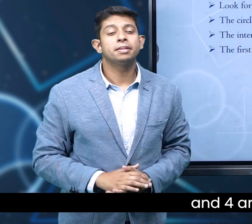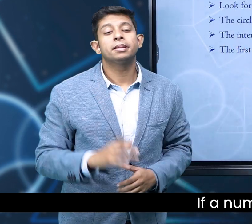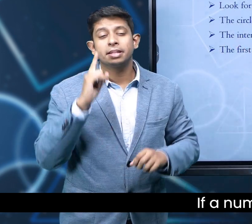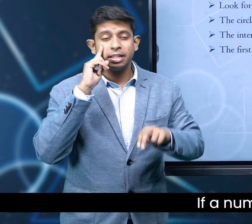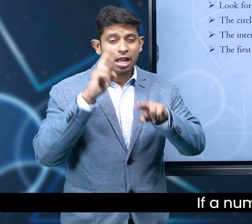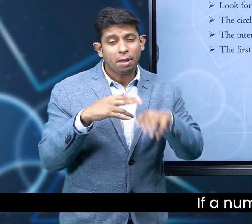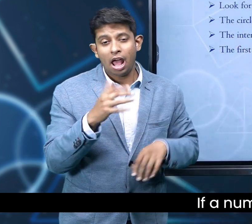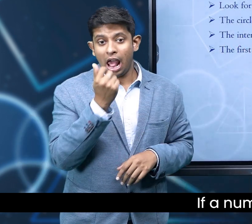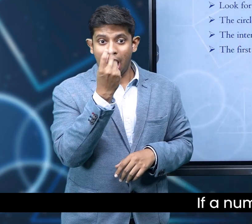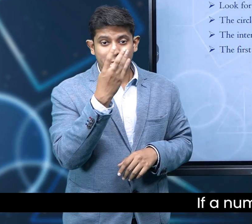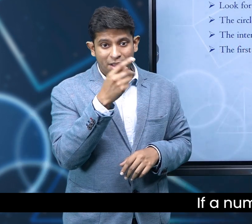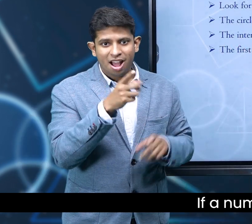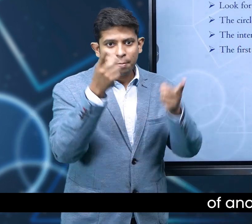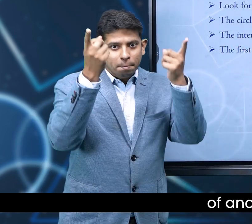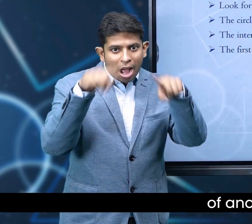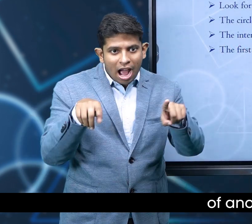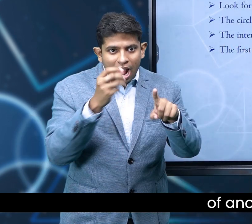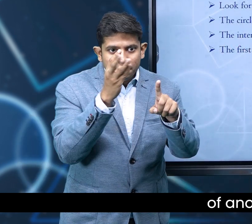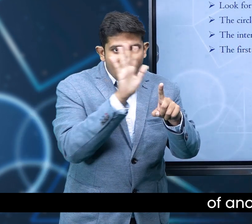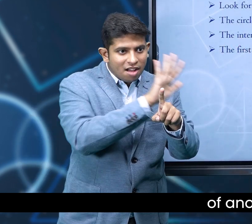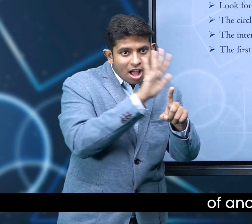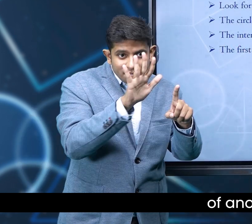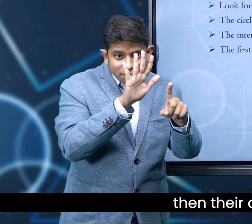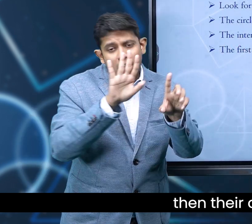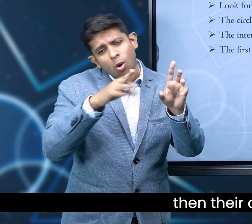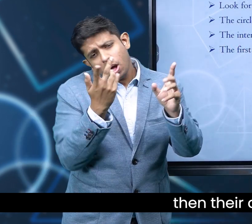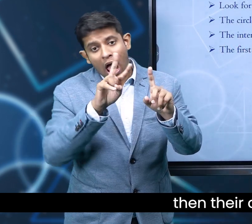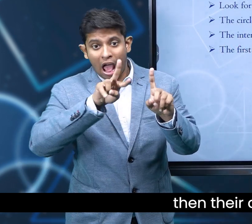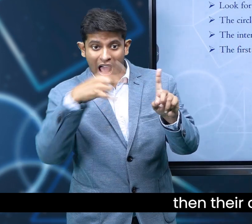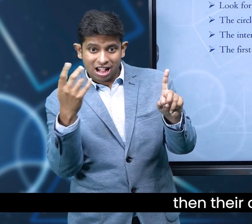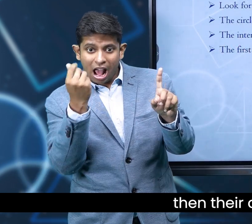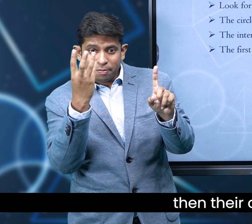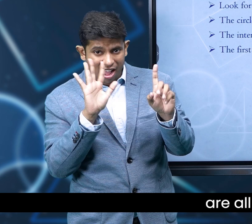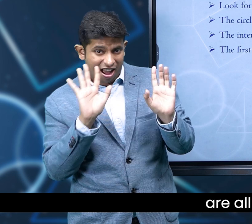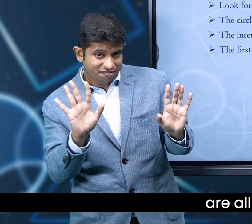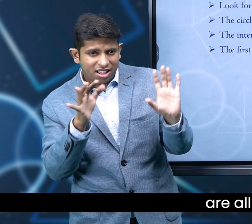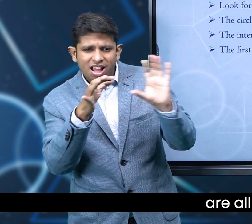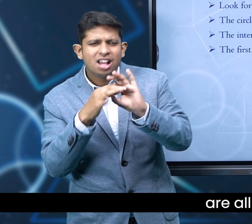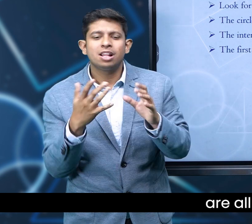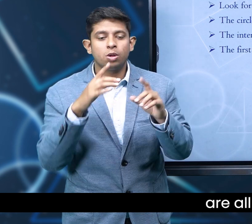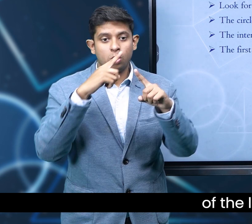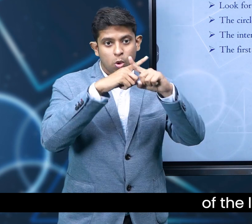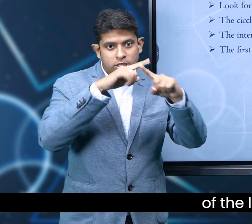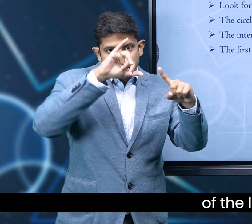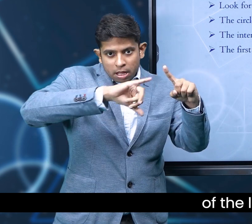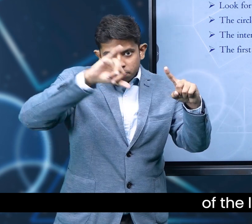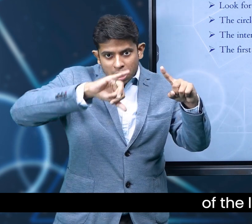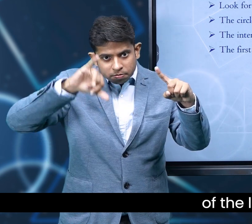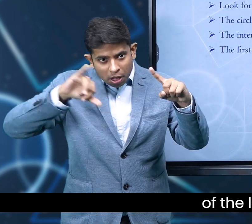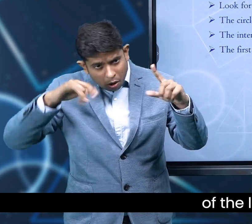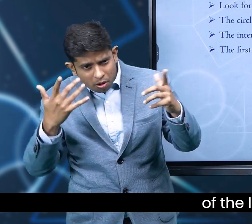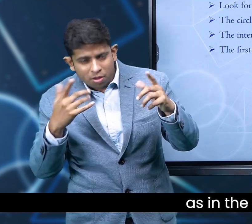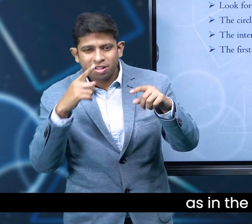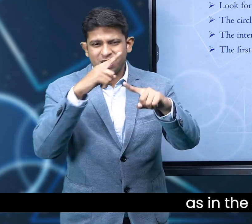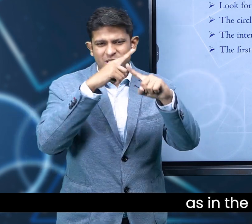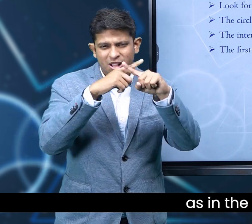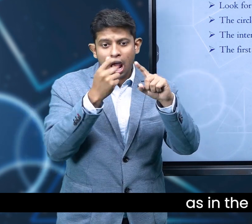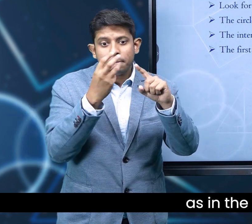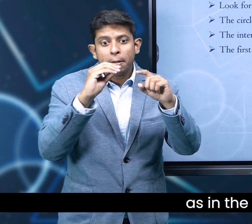If a number is a factor of another number, then their common multiples are all the multiples of the larger number, as in the above